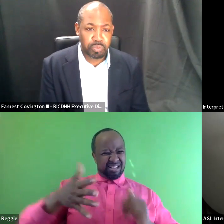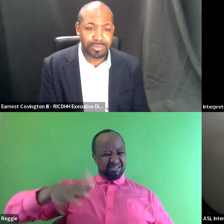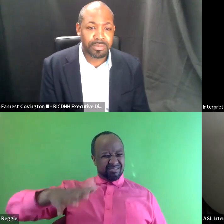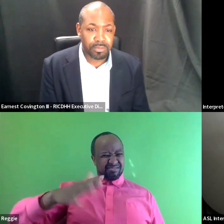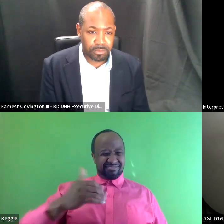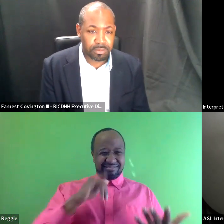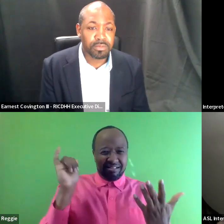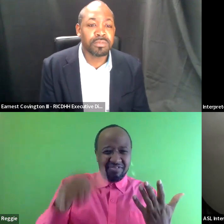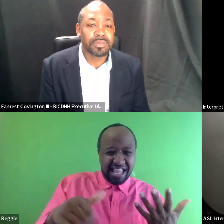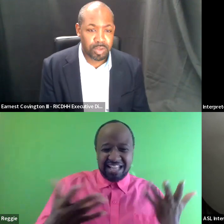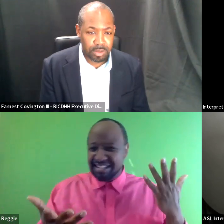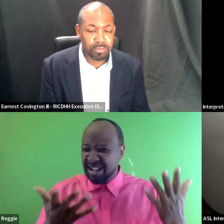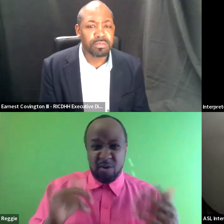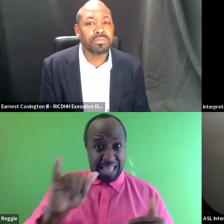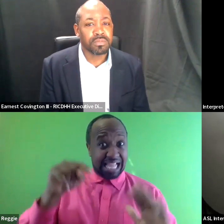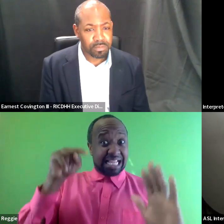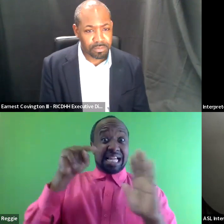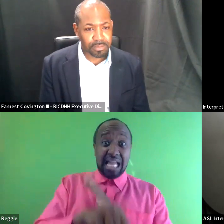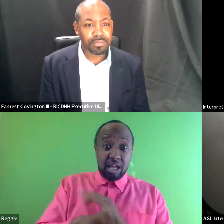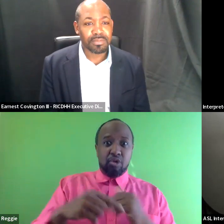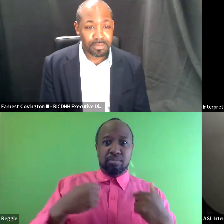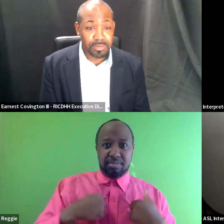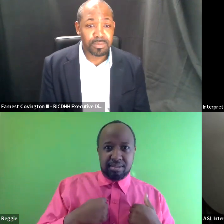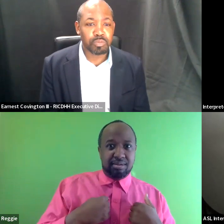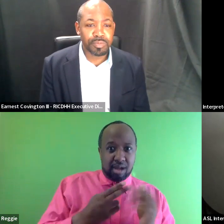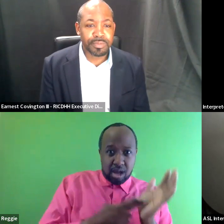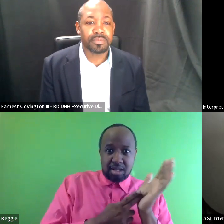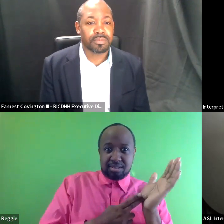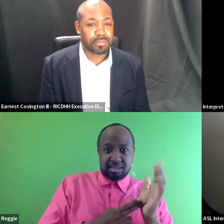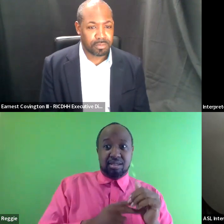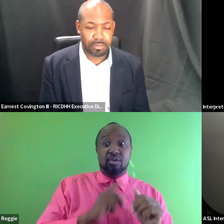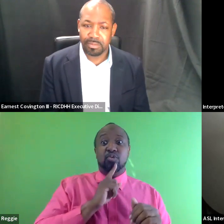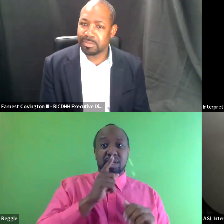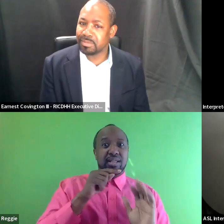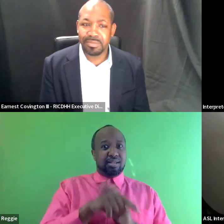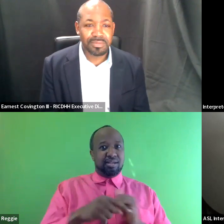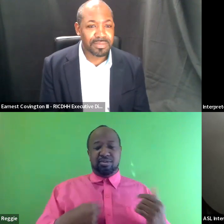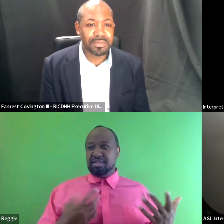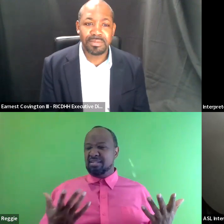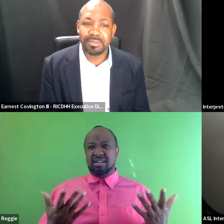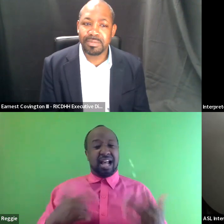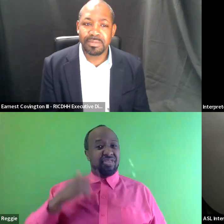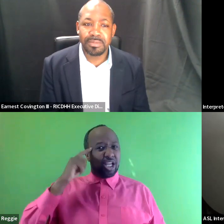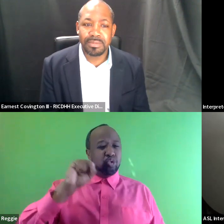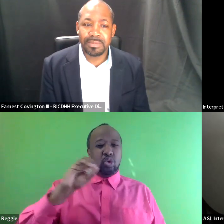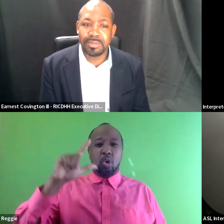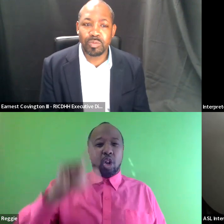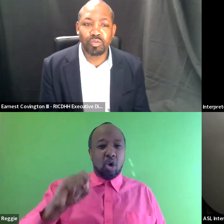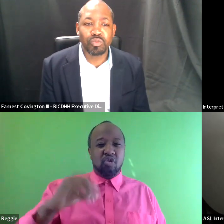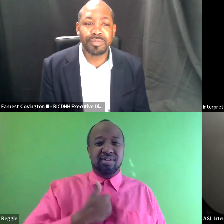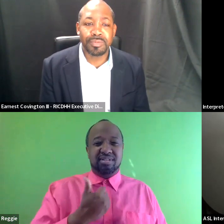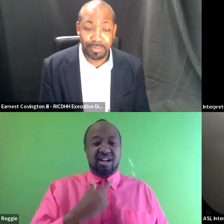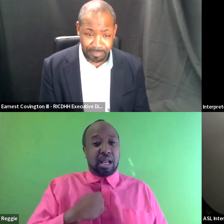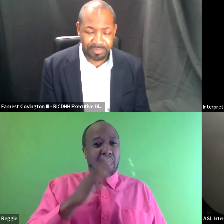ended successfully, I think that would have ruined me. I would have felt incapable. It would have killed me. Honestly, it would have killed me to not end up with